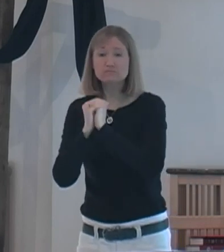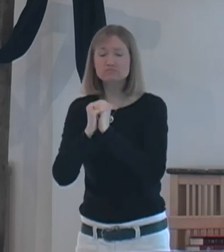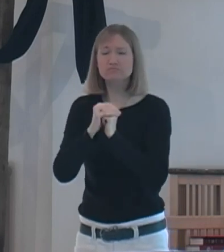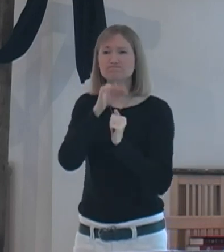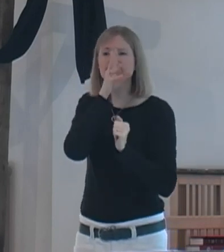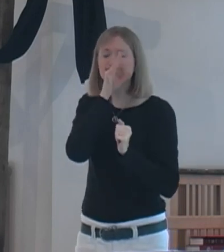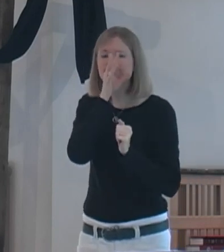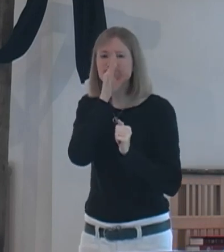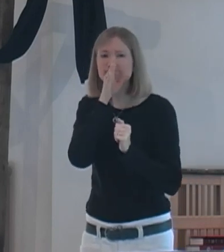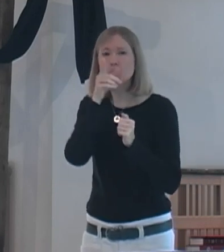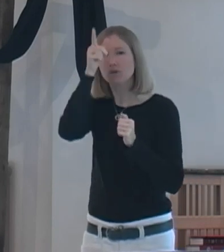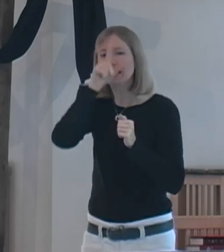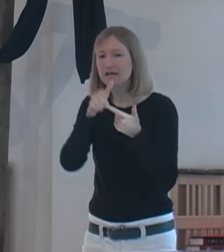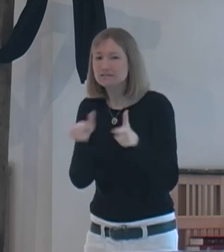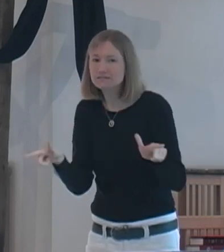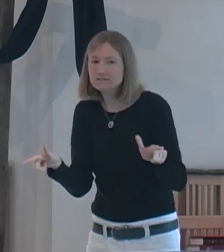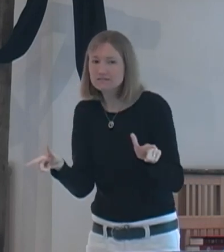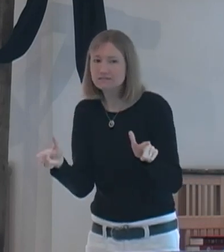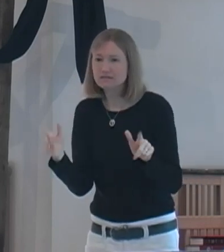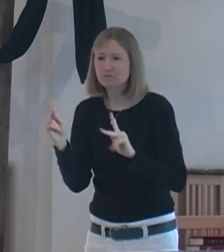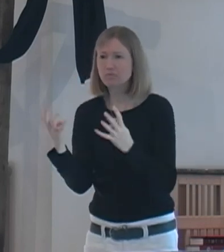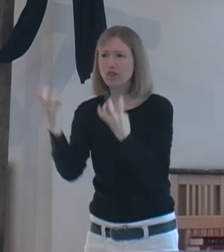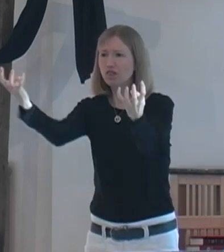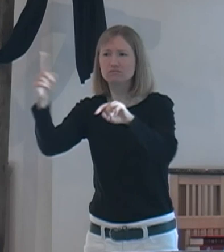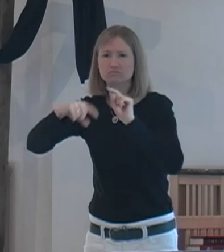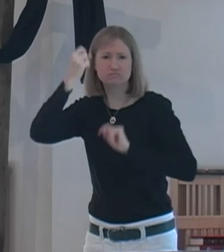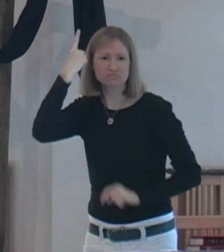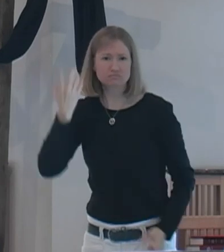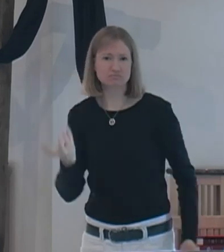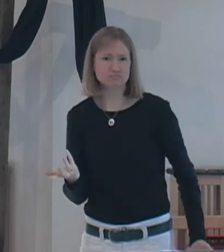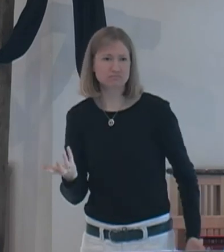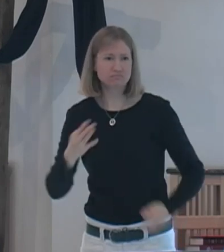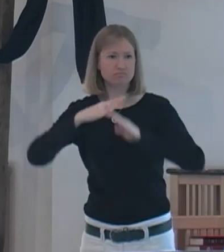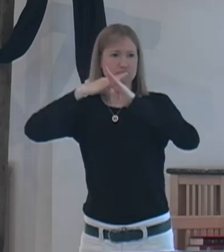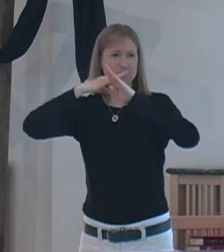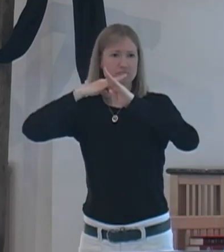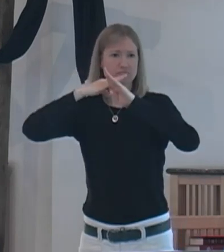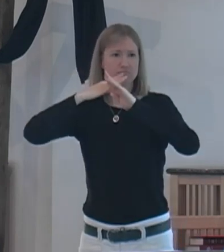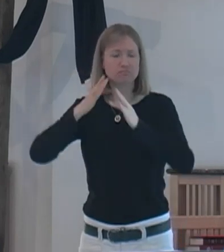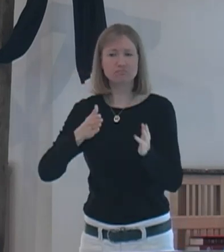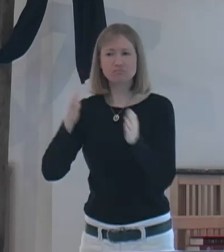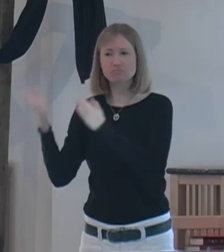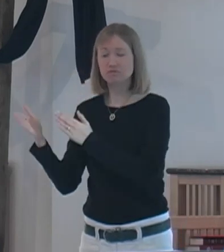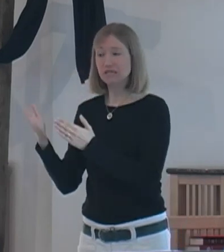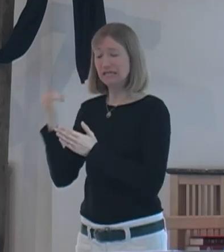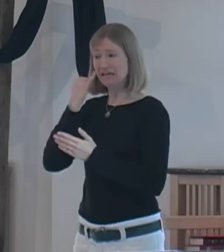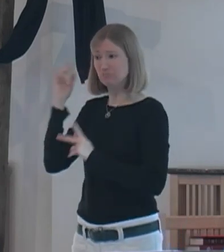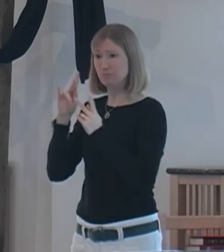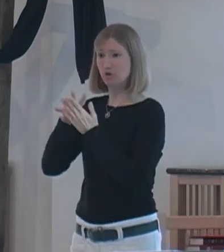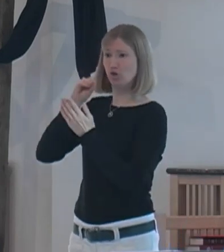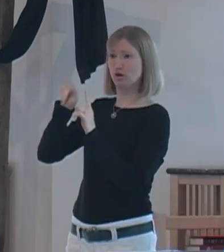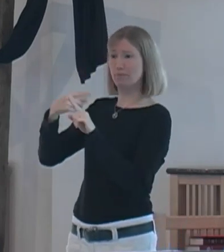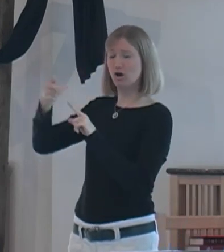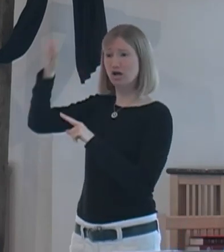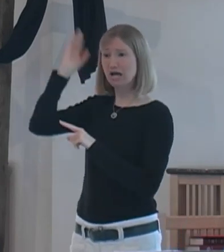which very few people could understand. Well, what the people did learn about God, they got taught about a God who was so